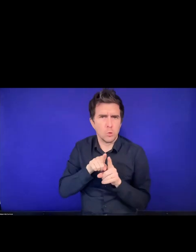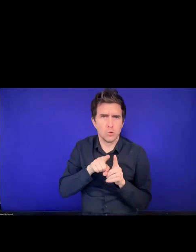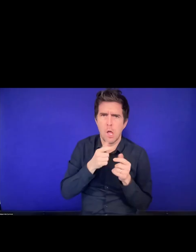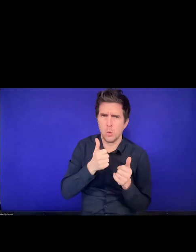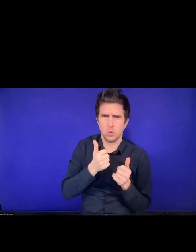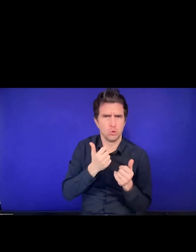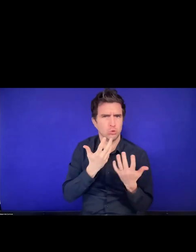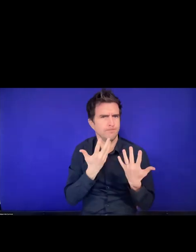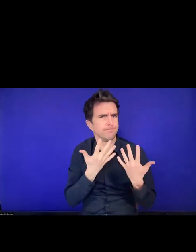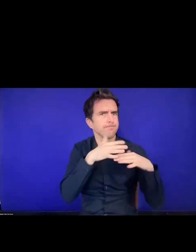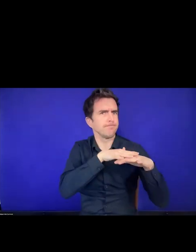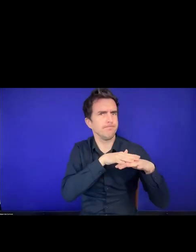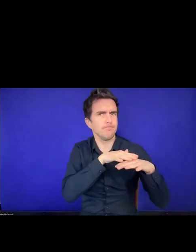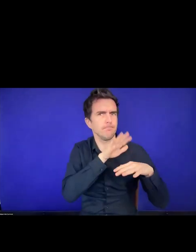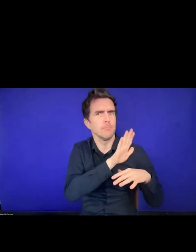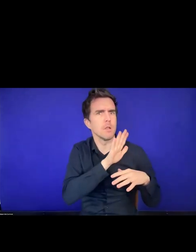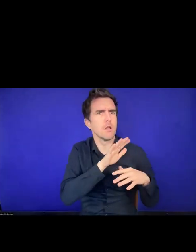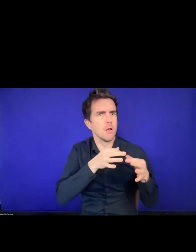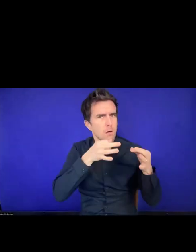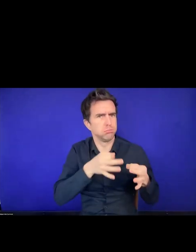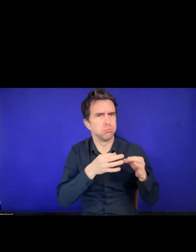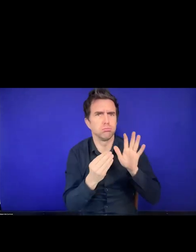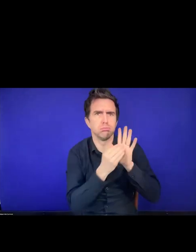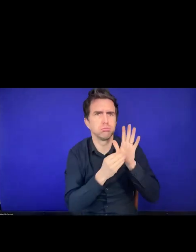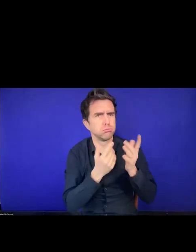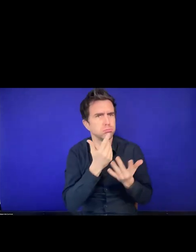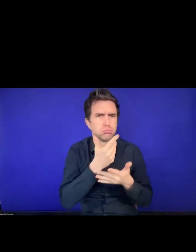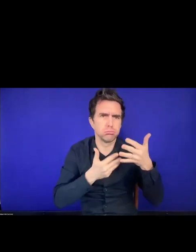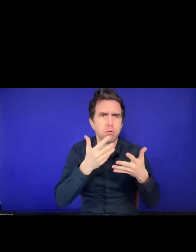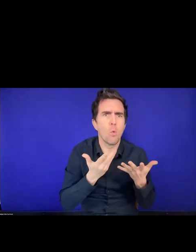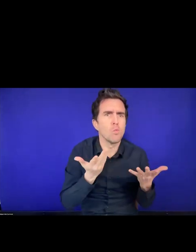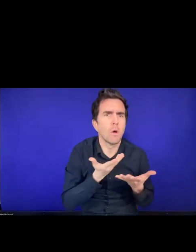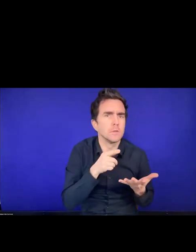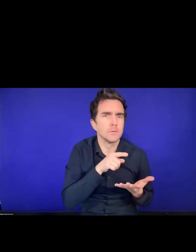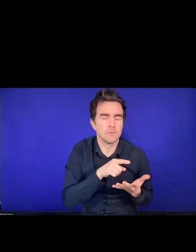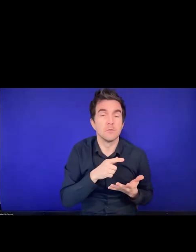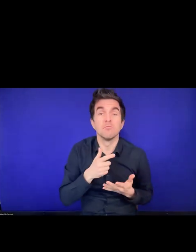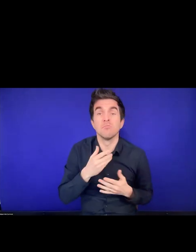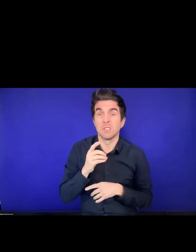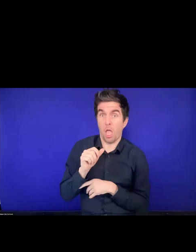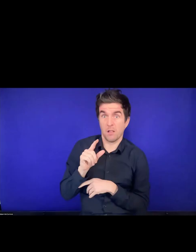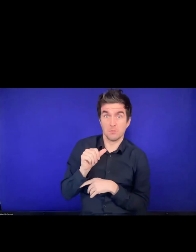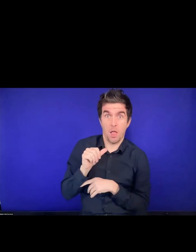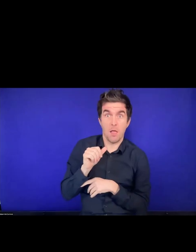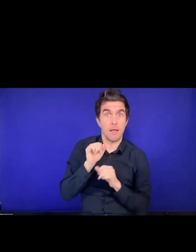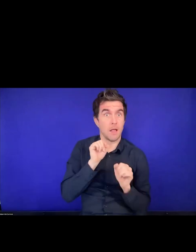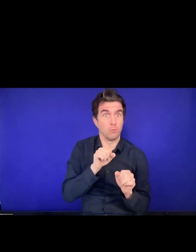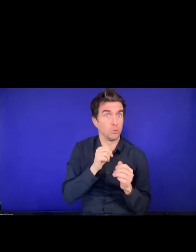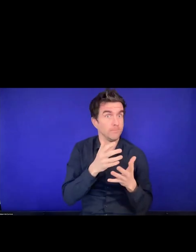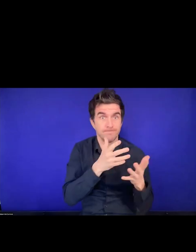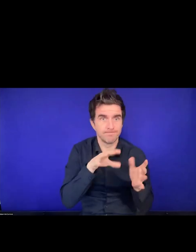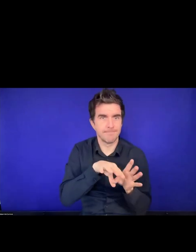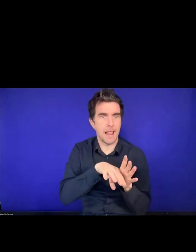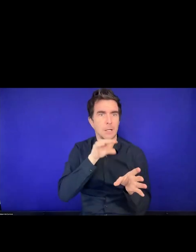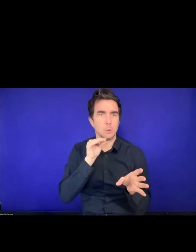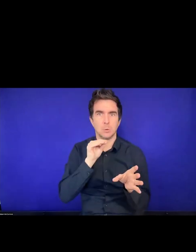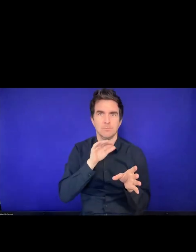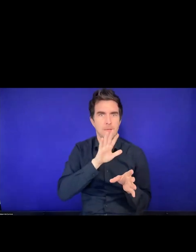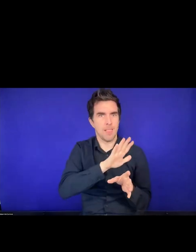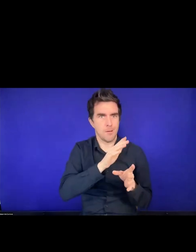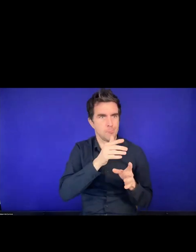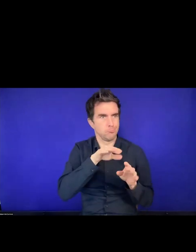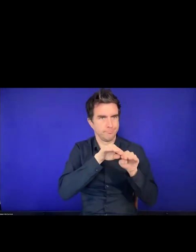be used, and those groups want to use the data for other purposes and outside those boundaries. So,